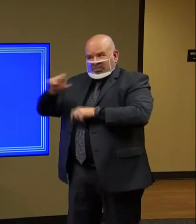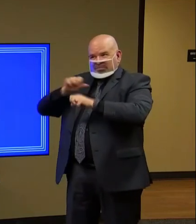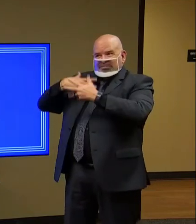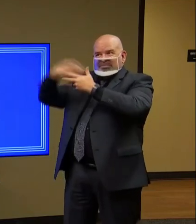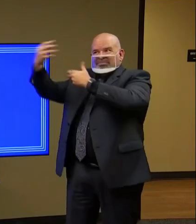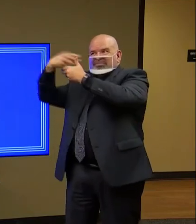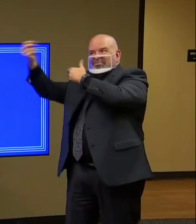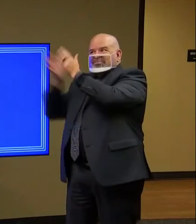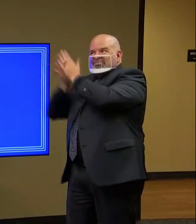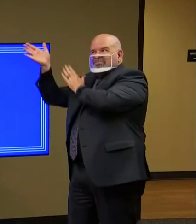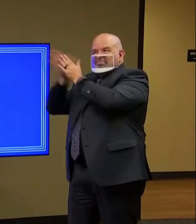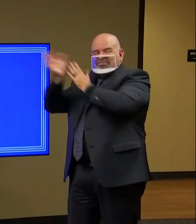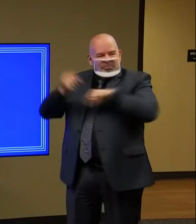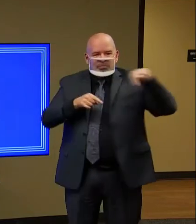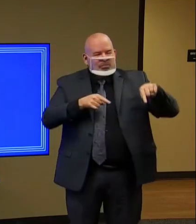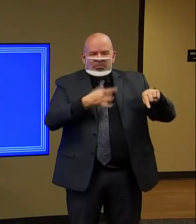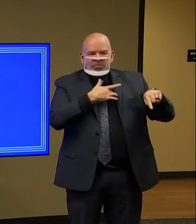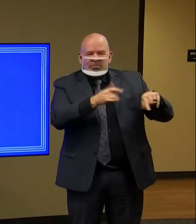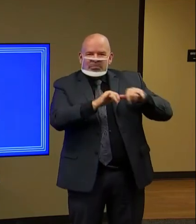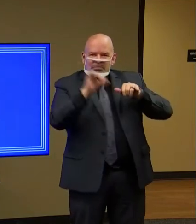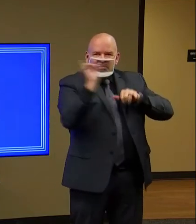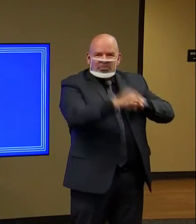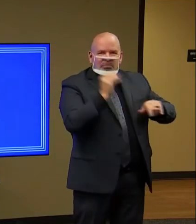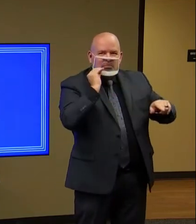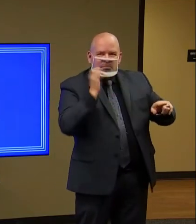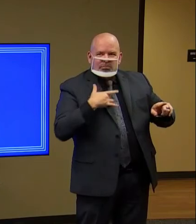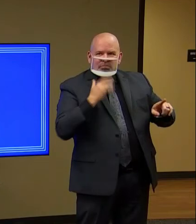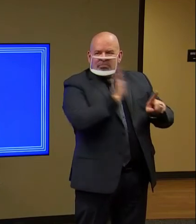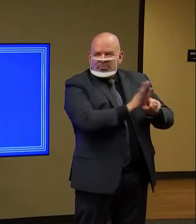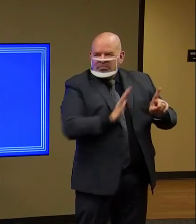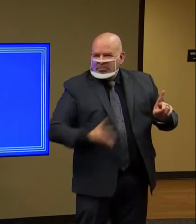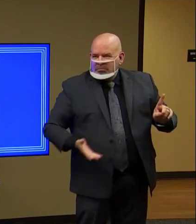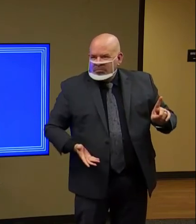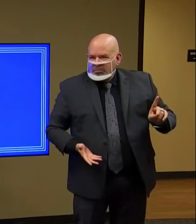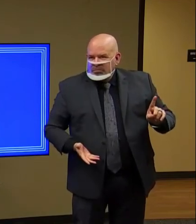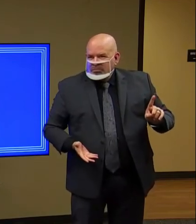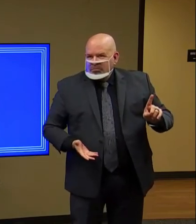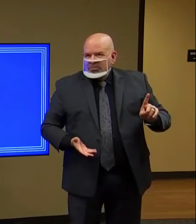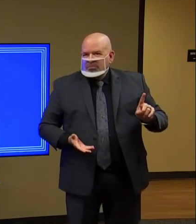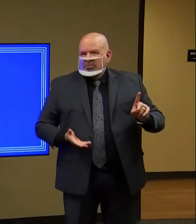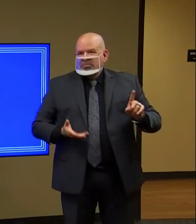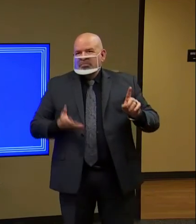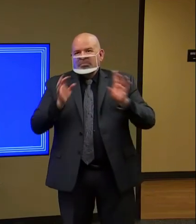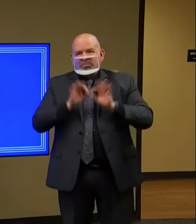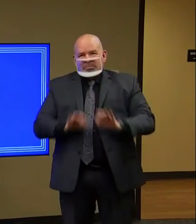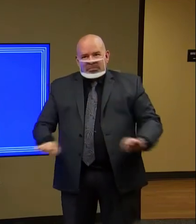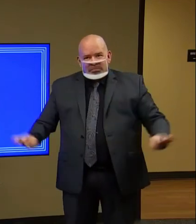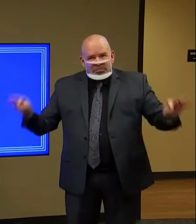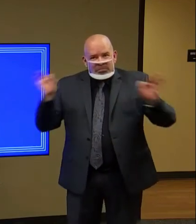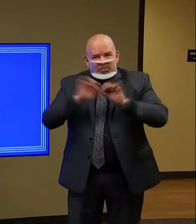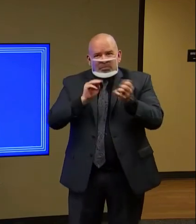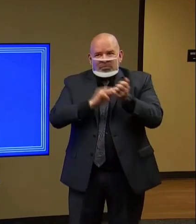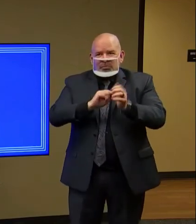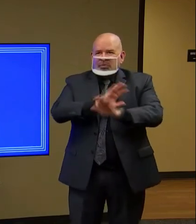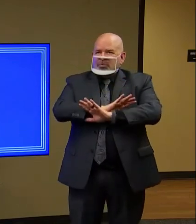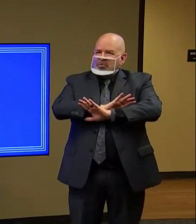the people who work from home and have no kids, and not the more active, out in the community